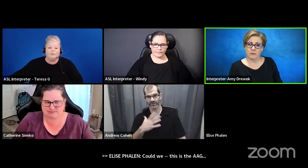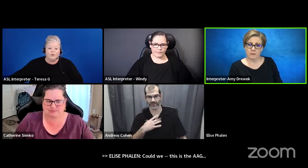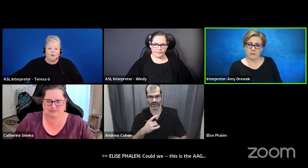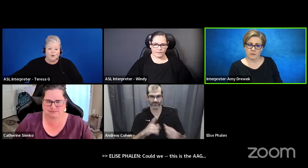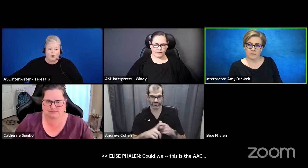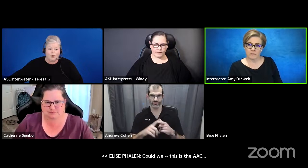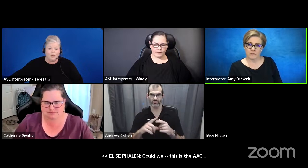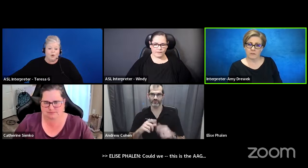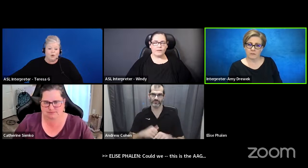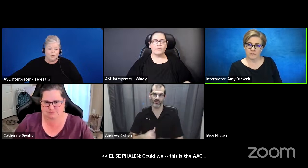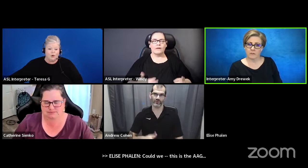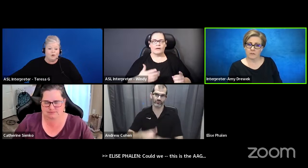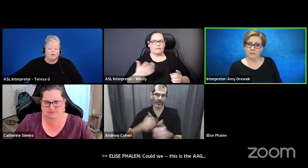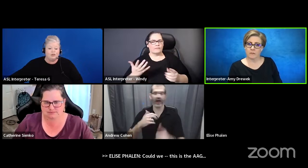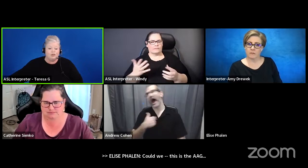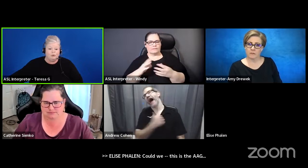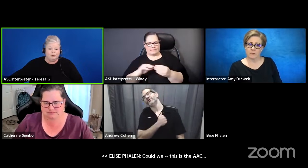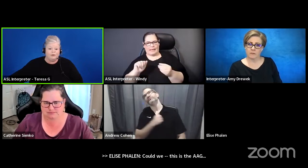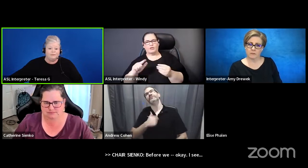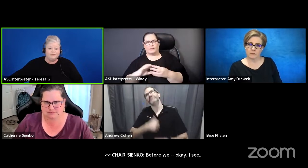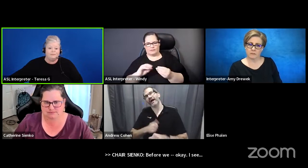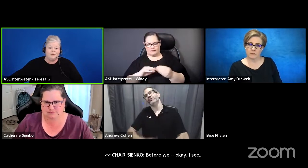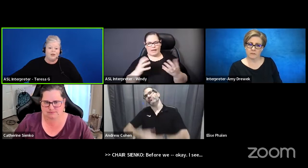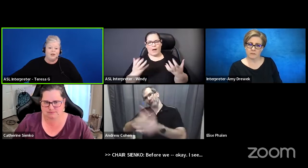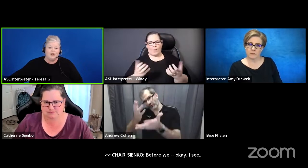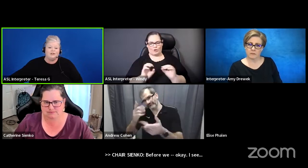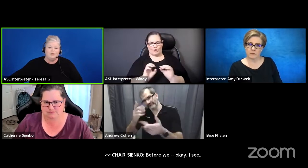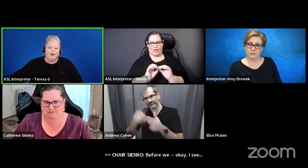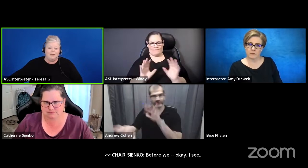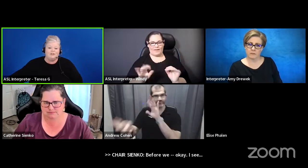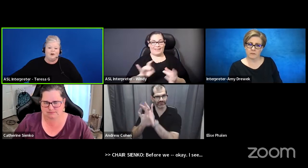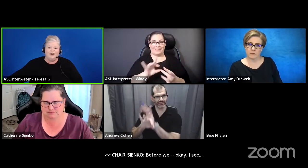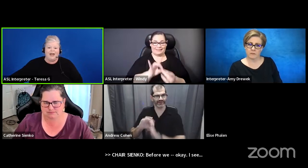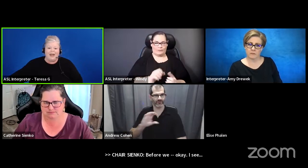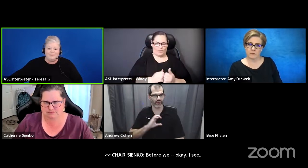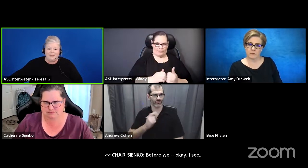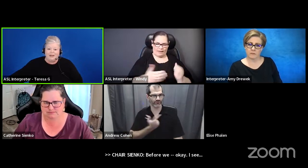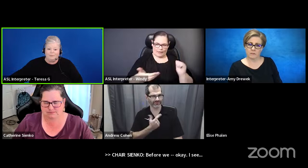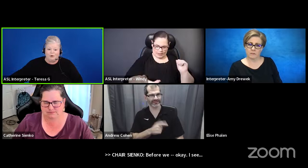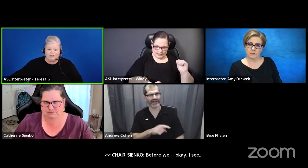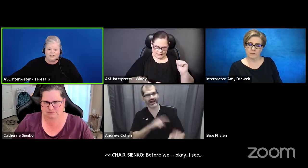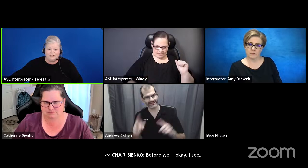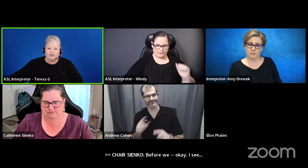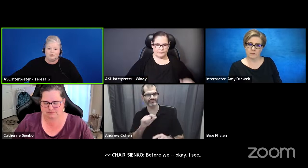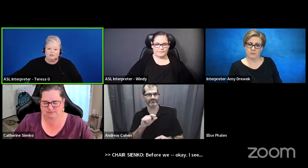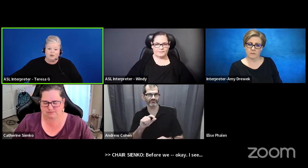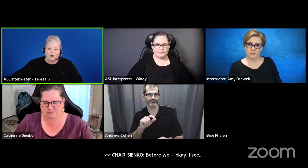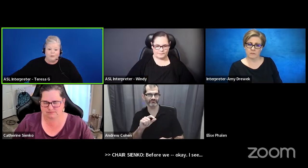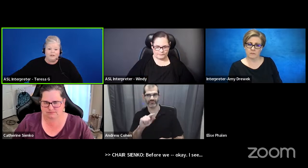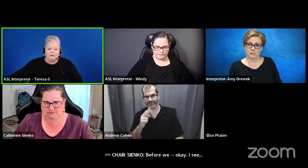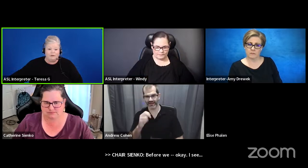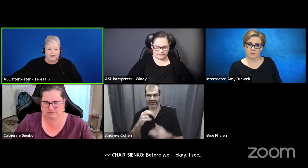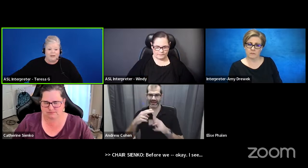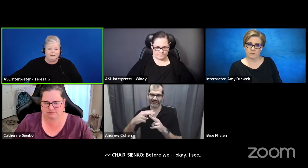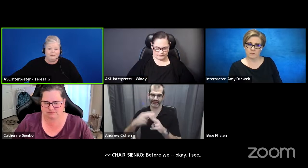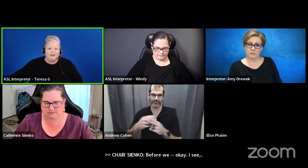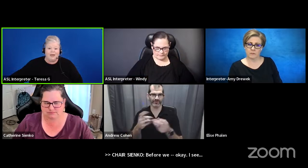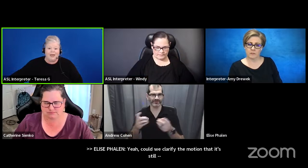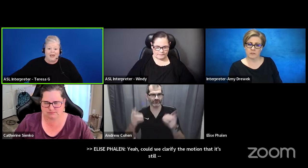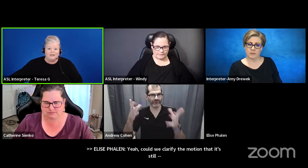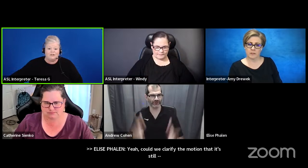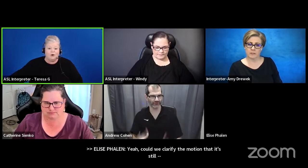Yeah, could we clarify the motion that it's still the Sure. hiring? So I'm sorry, I make a motion to choose Carmen